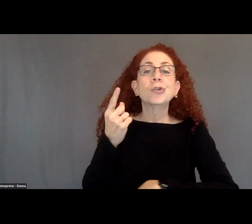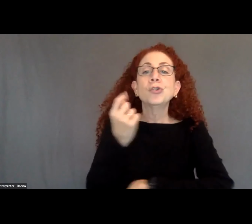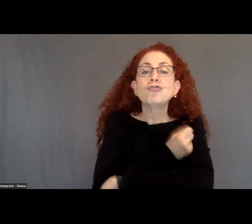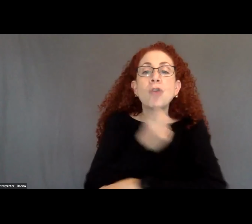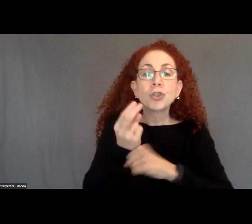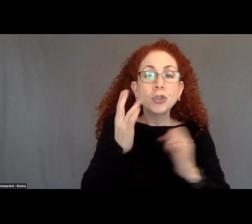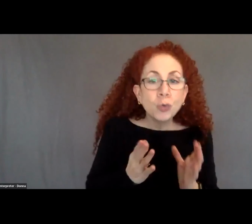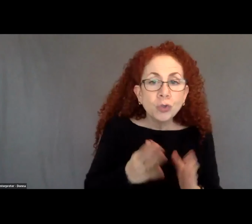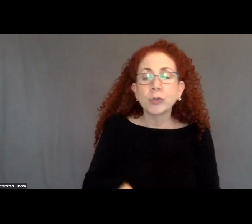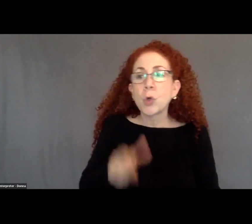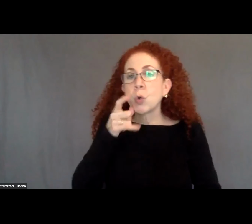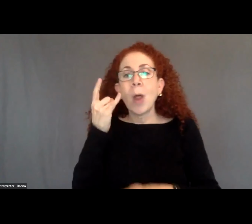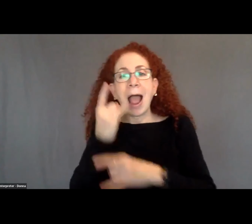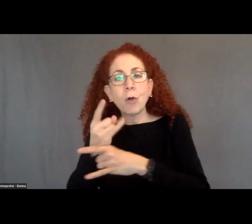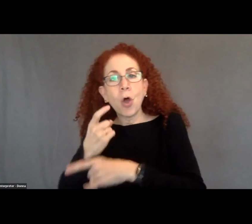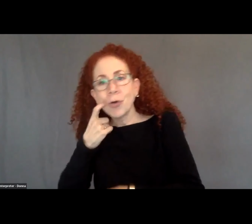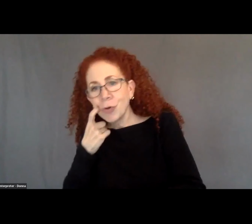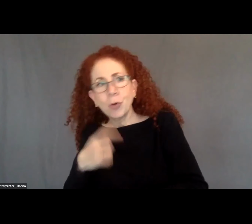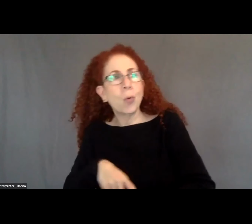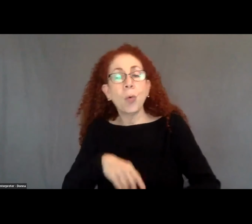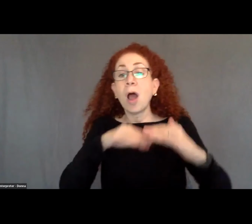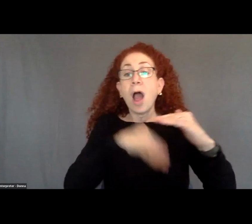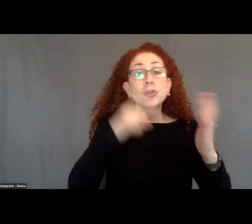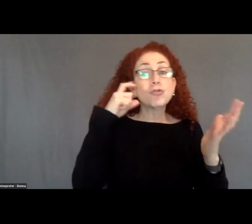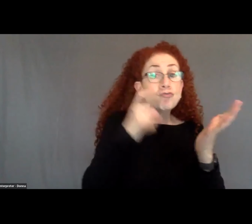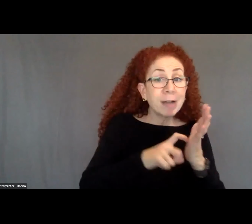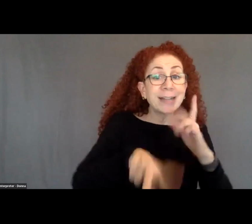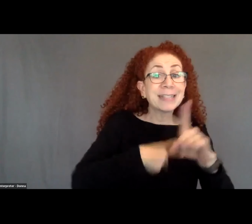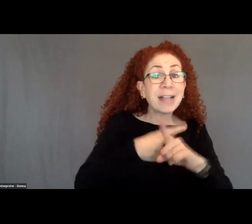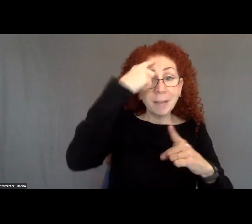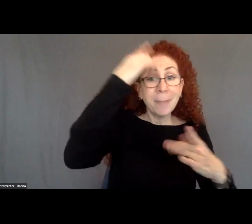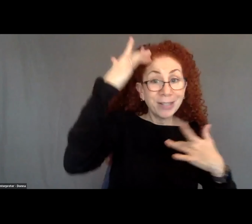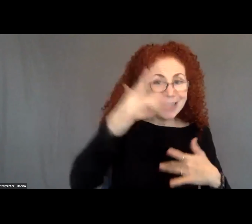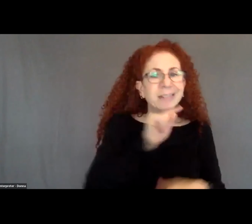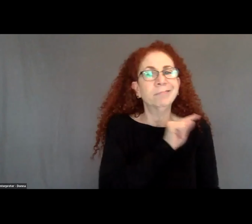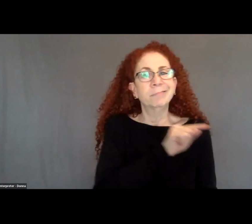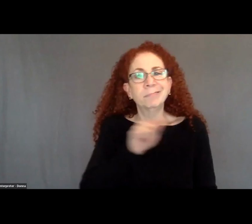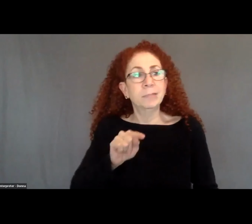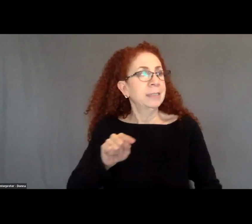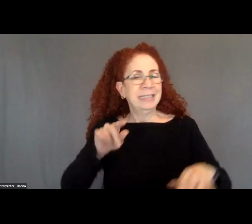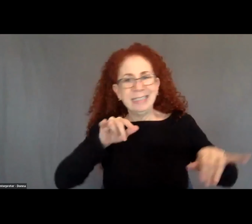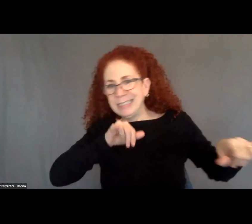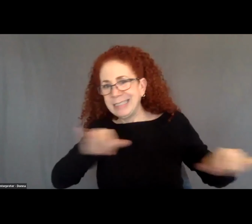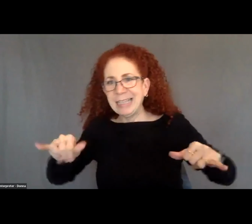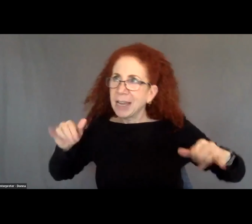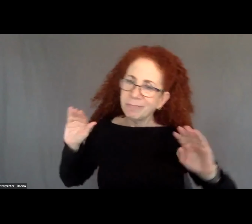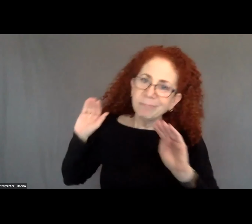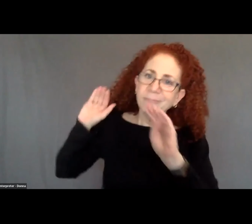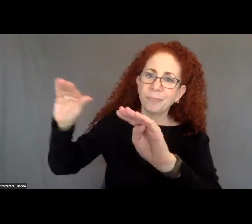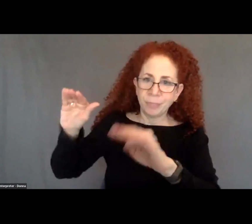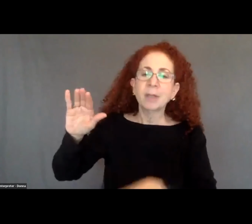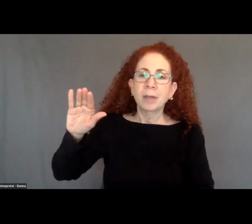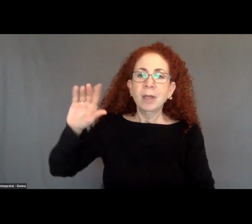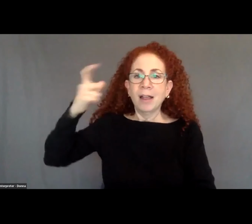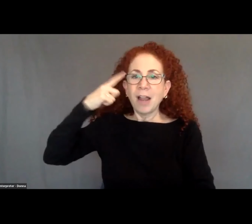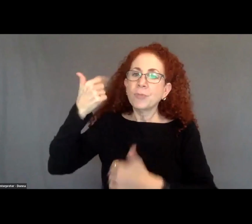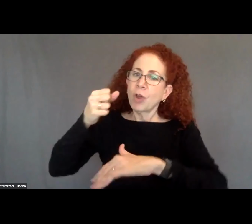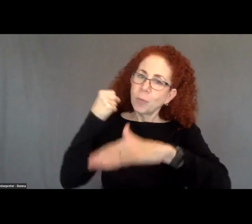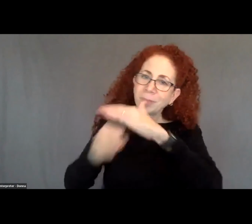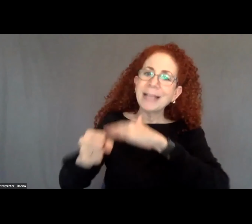with alcoholism, people with underrecognized forms of mental illness, all trying to get the government to place these people under the